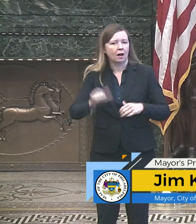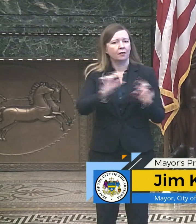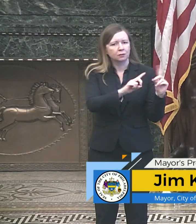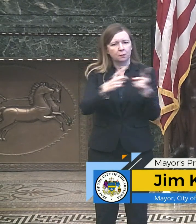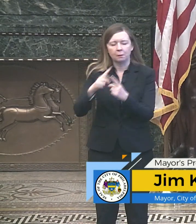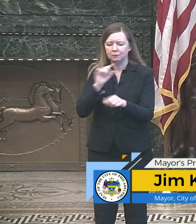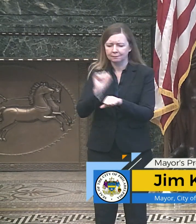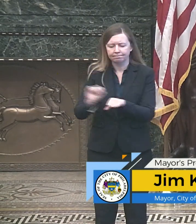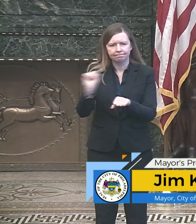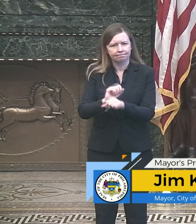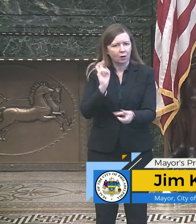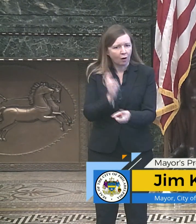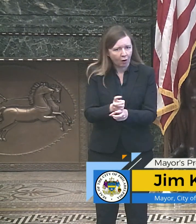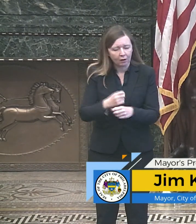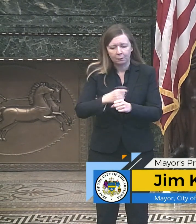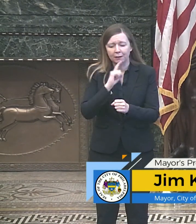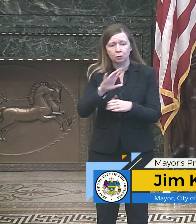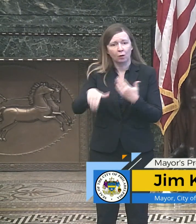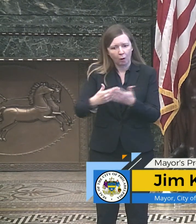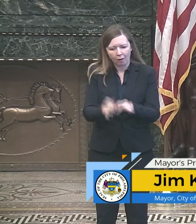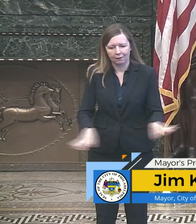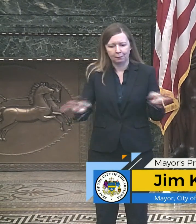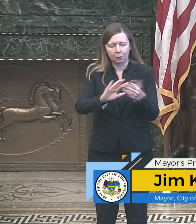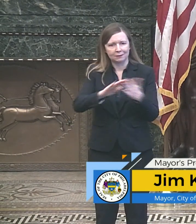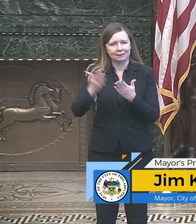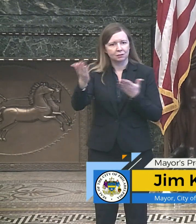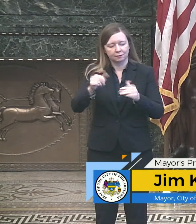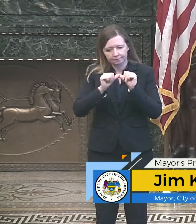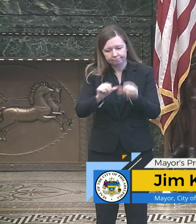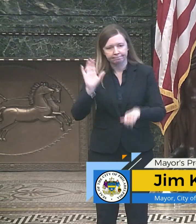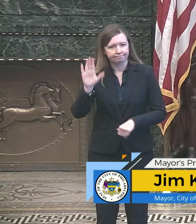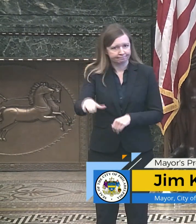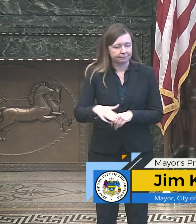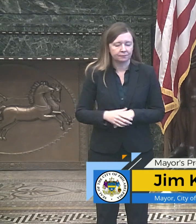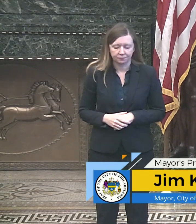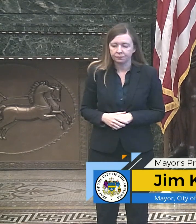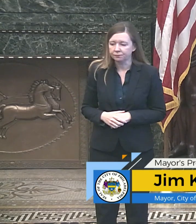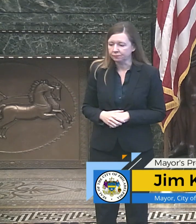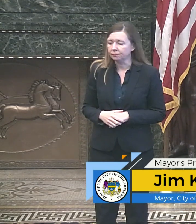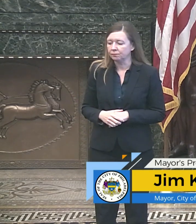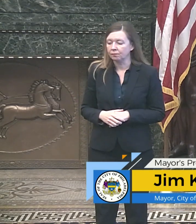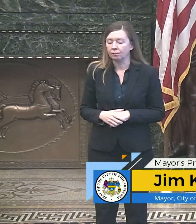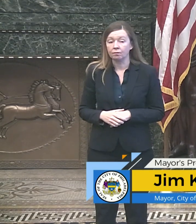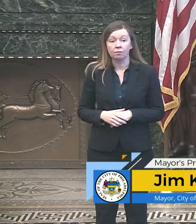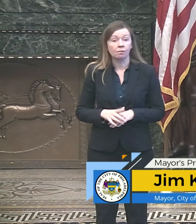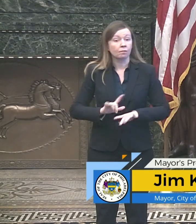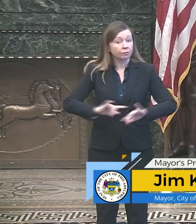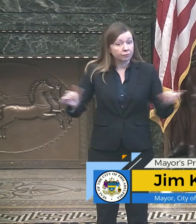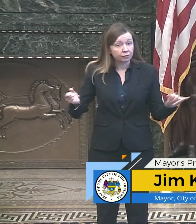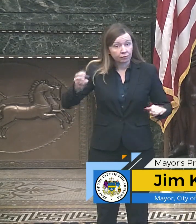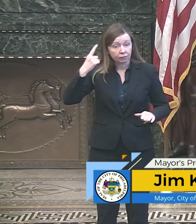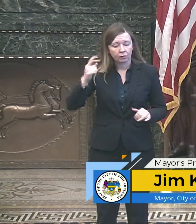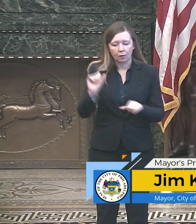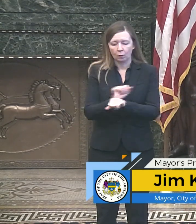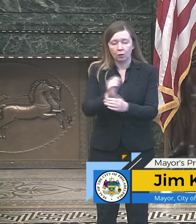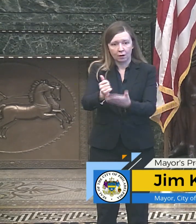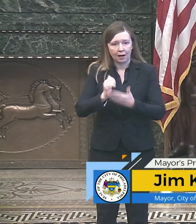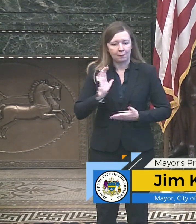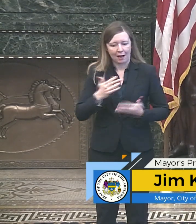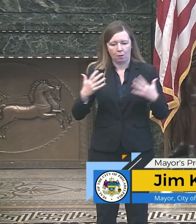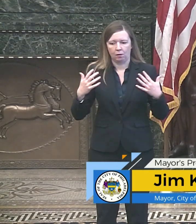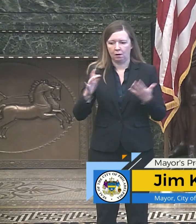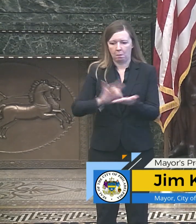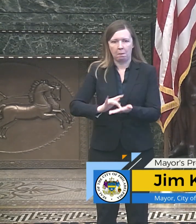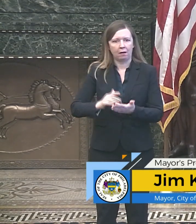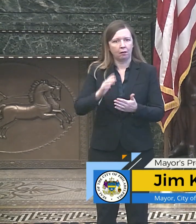have been working to ensure that core city services continue uninterrupted. And at the same time, they're working to help our medical